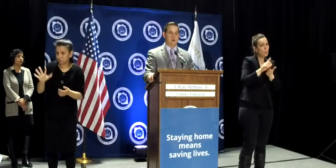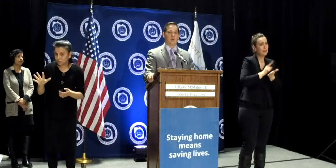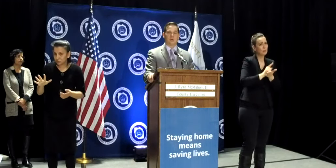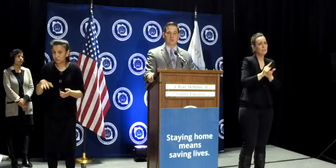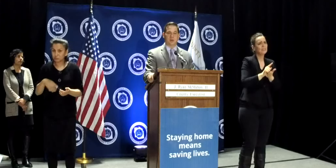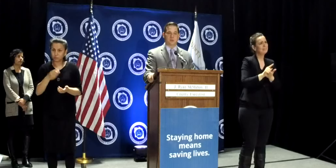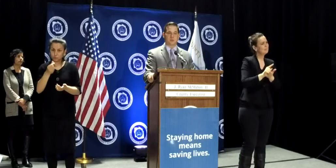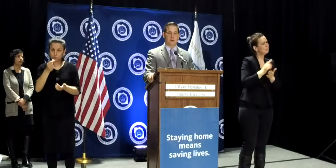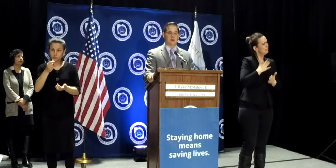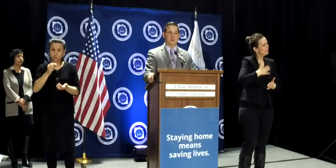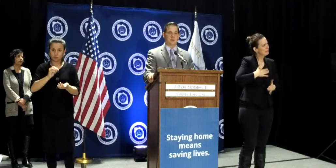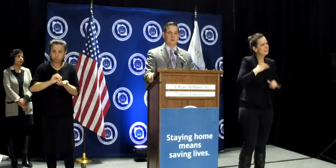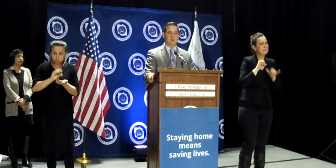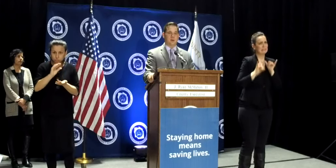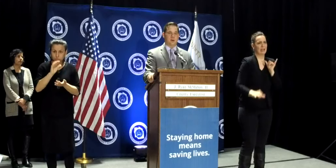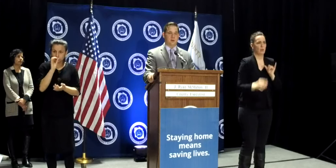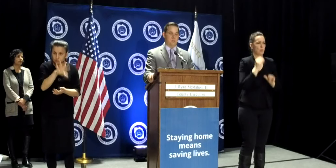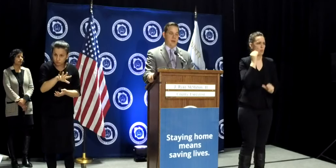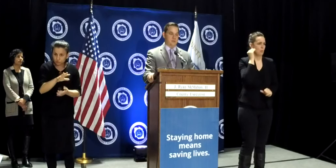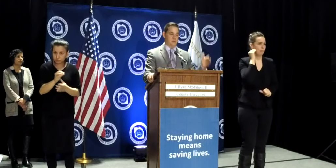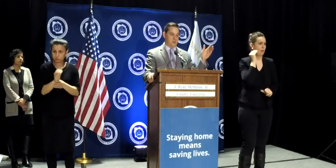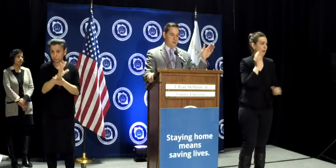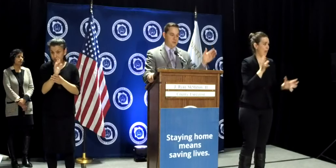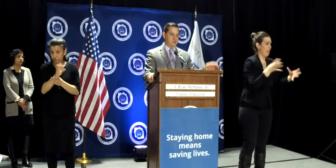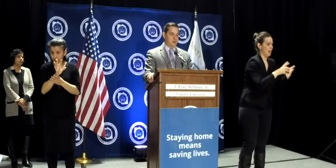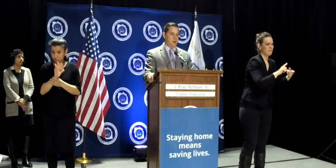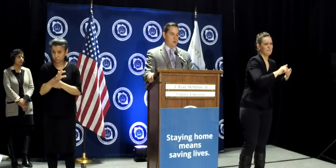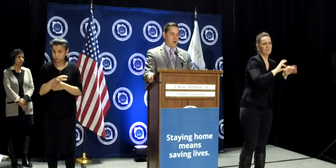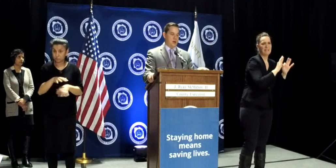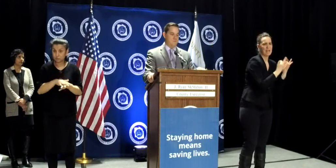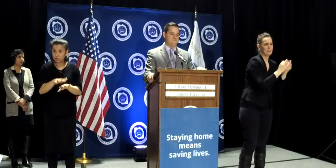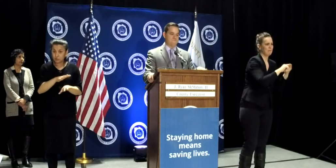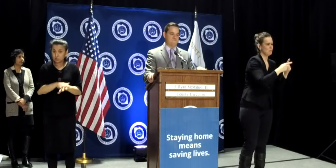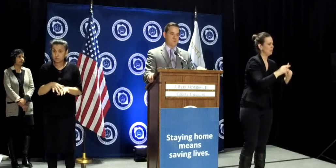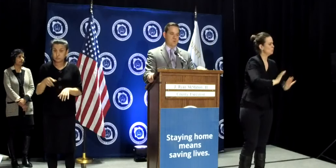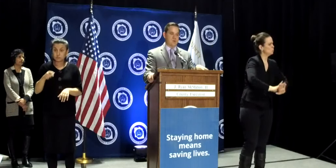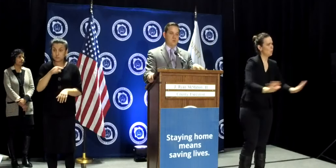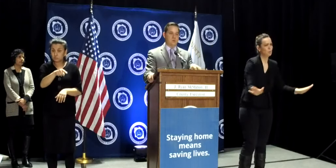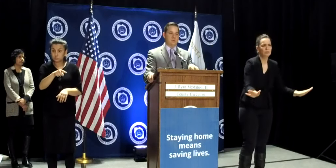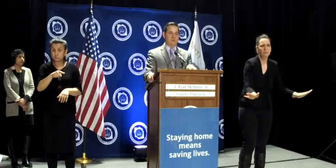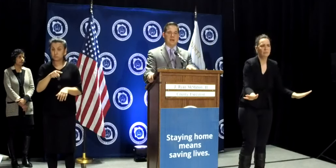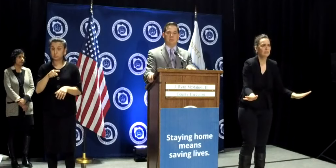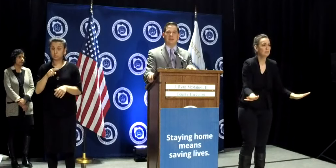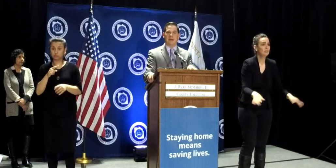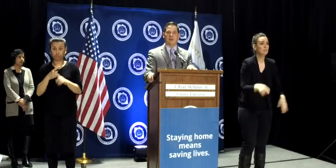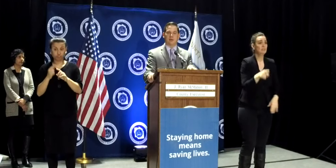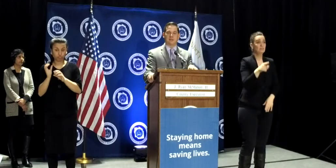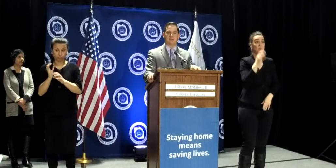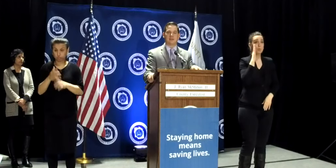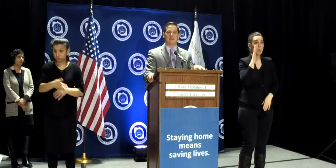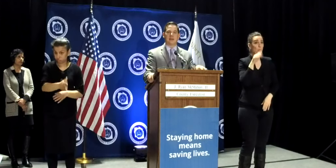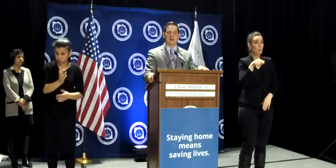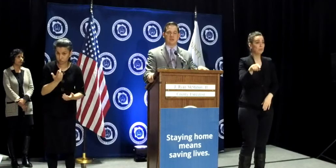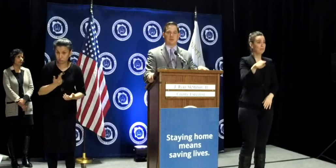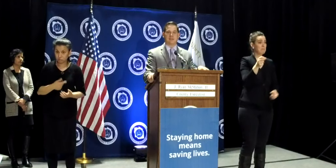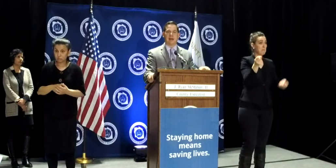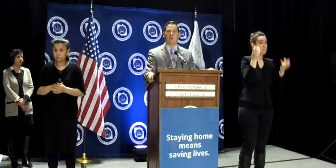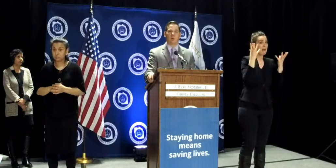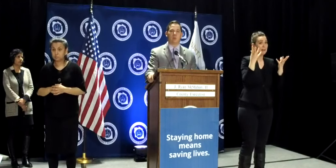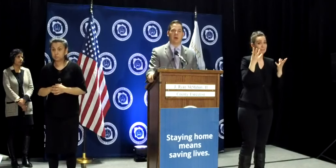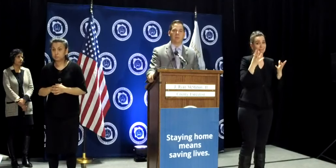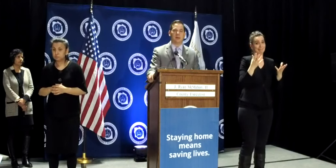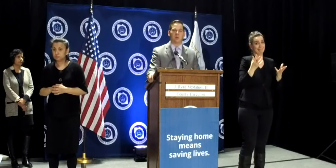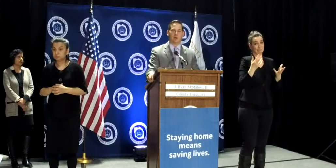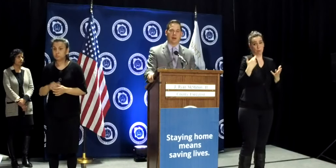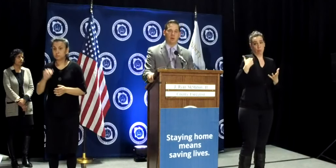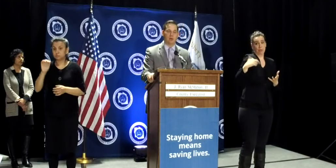many of us aren't going to church, right? Passover for others, and so you can't be together. That's unnatural. That's not